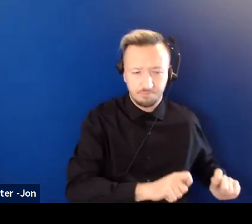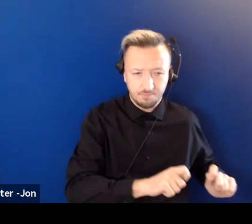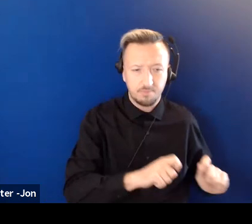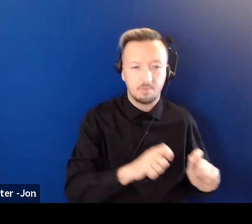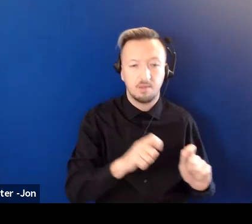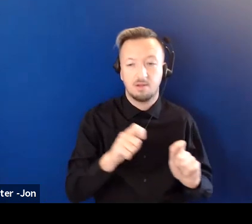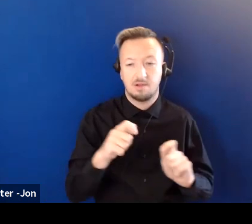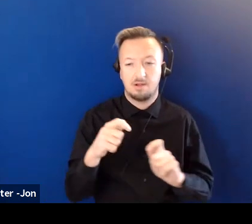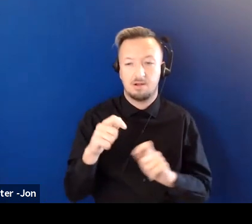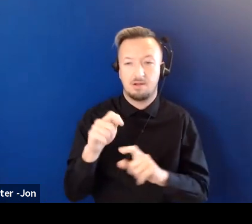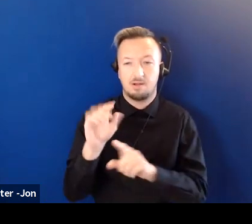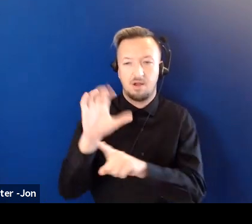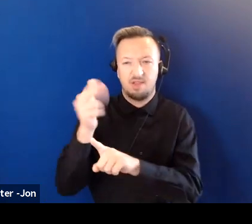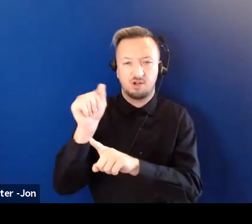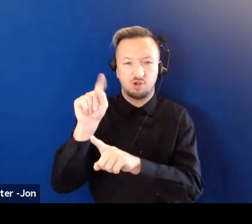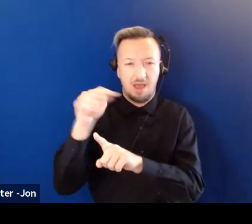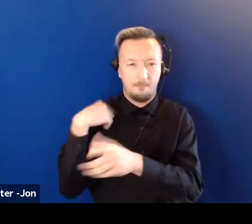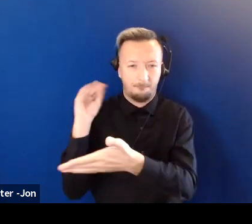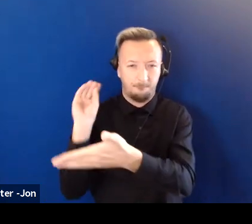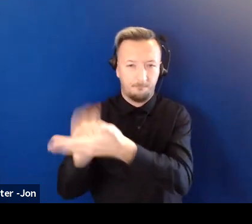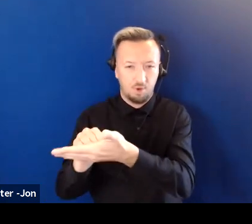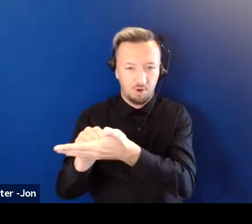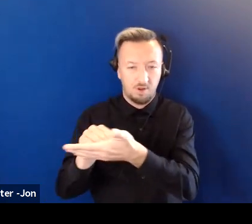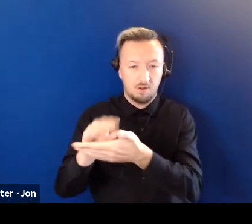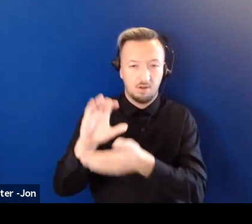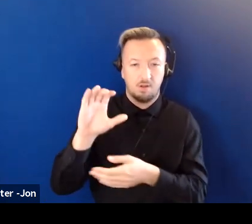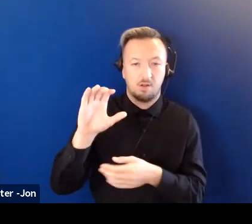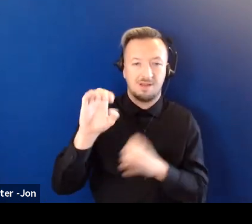I believe I can throw this in the chat. Is that correct?